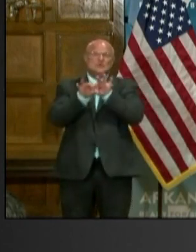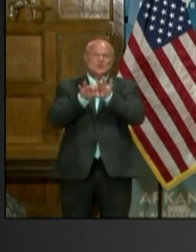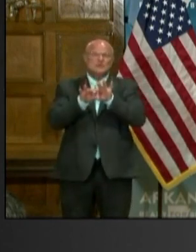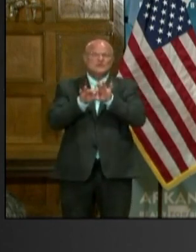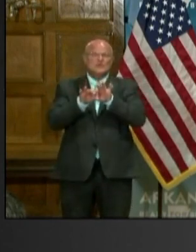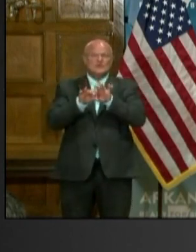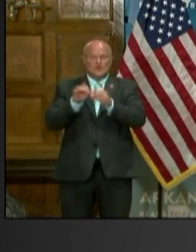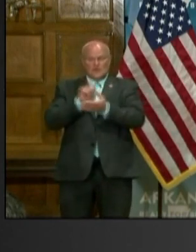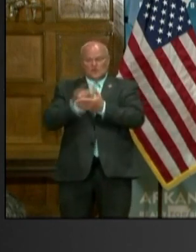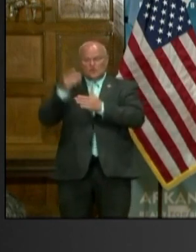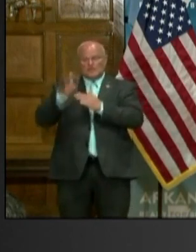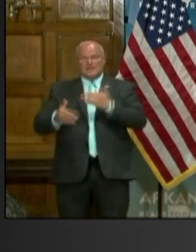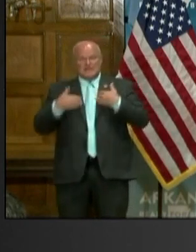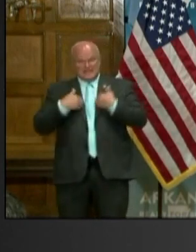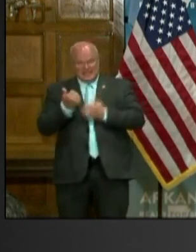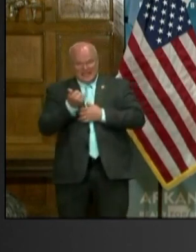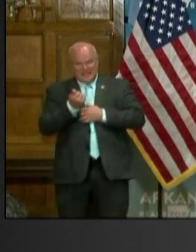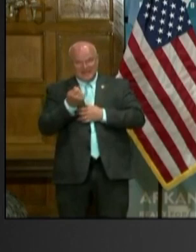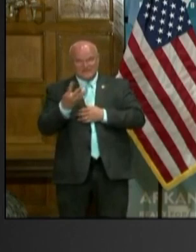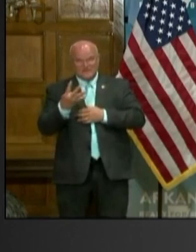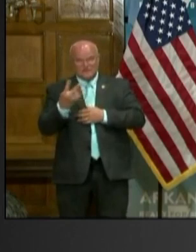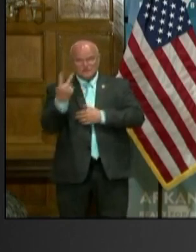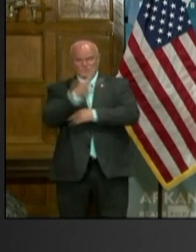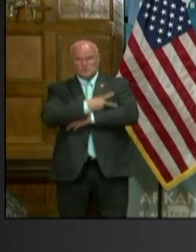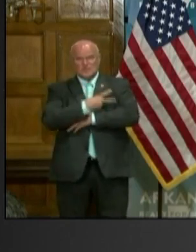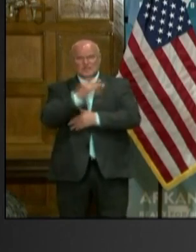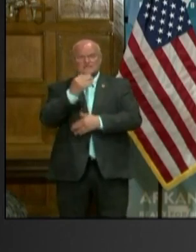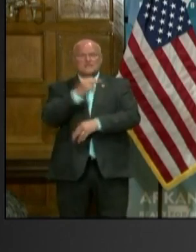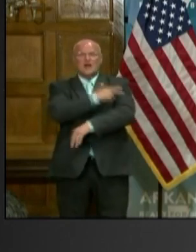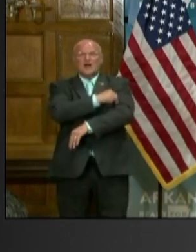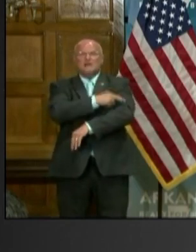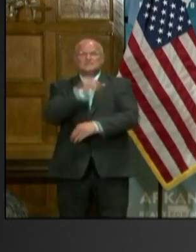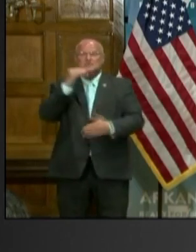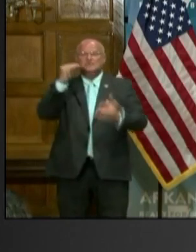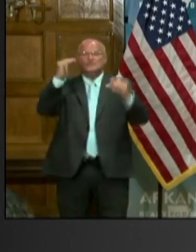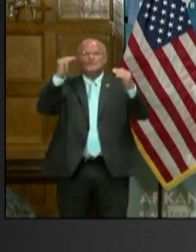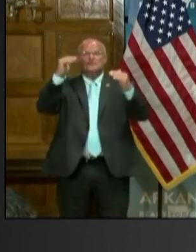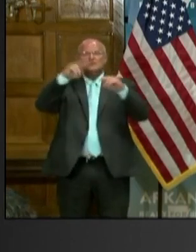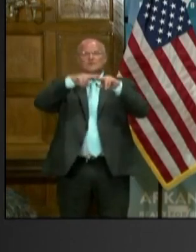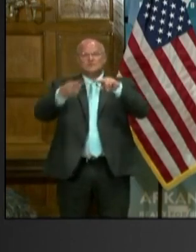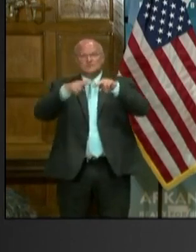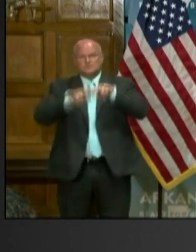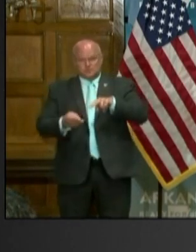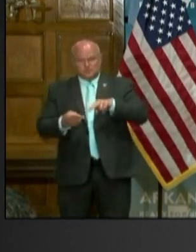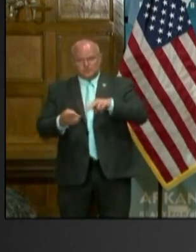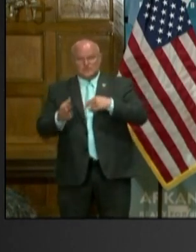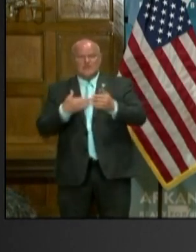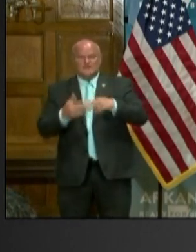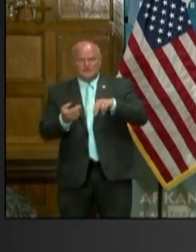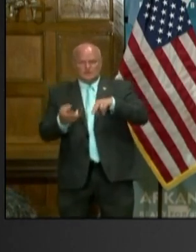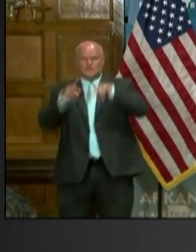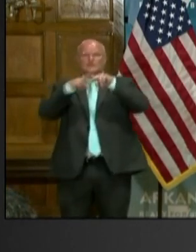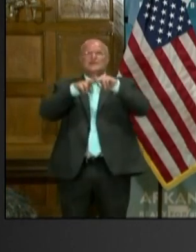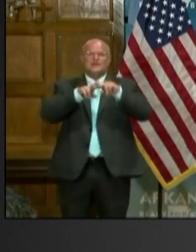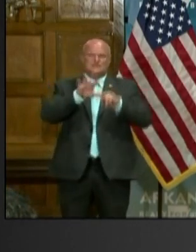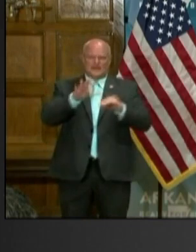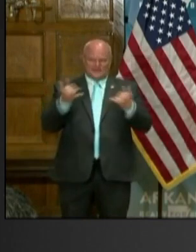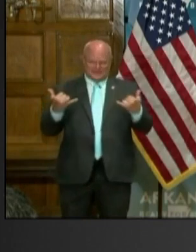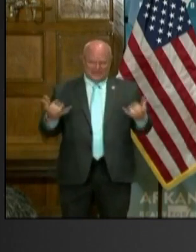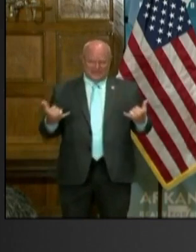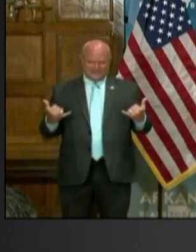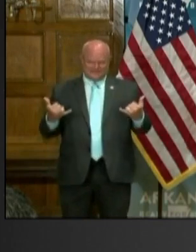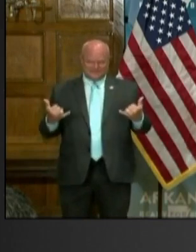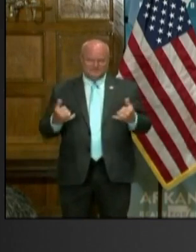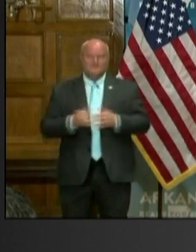And over the weekend we had 2 days of reduced hospitalizations, even though we went up 5